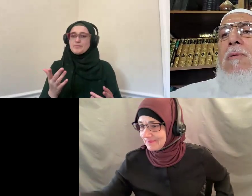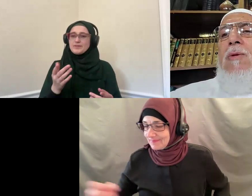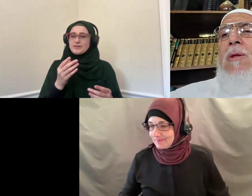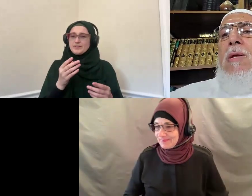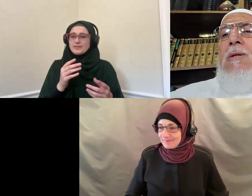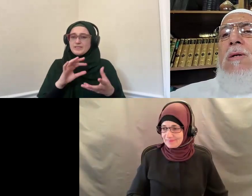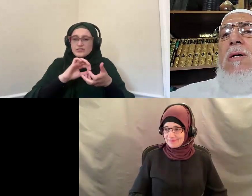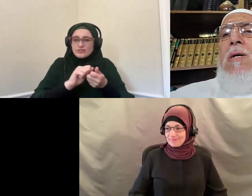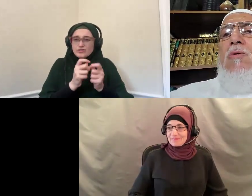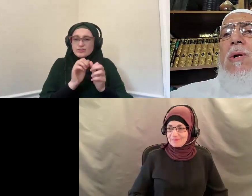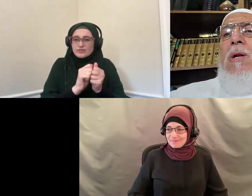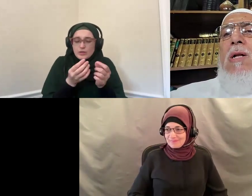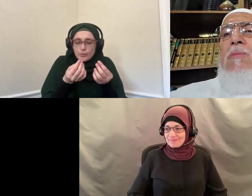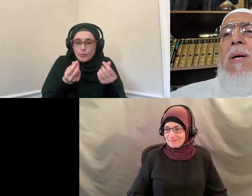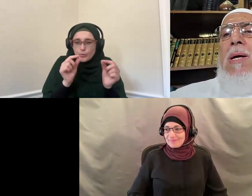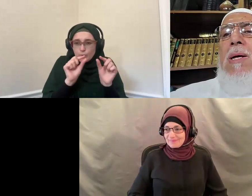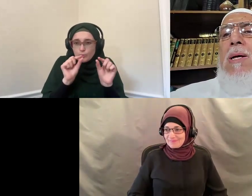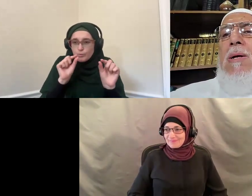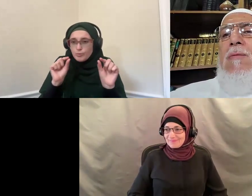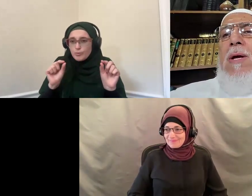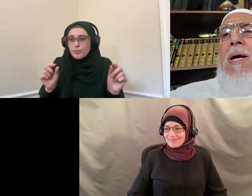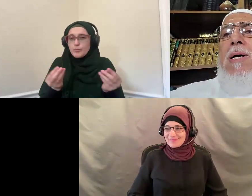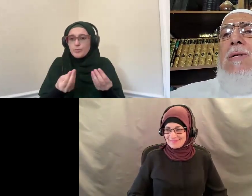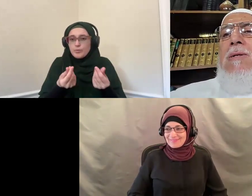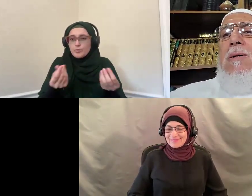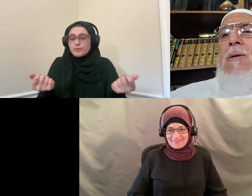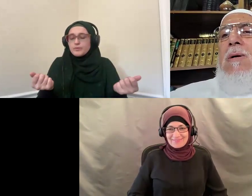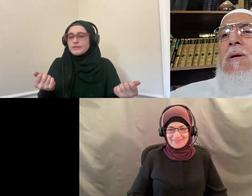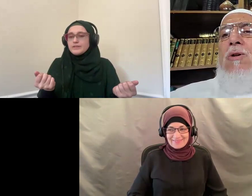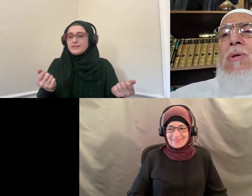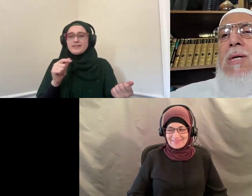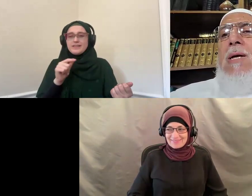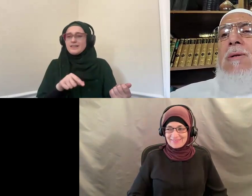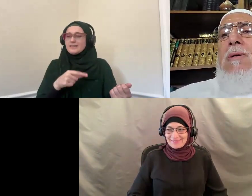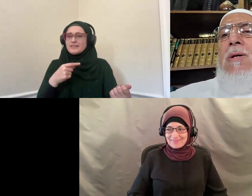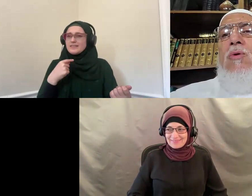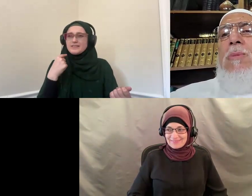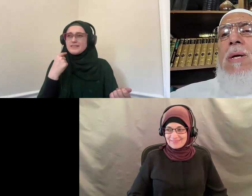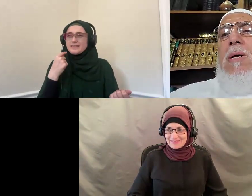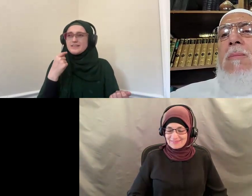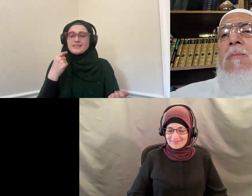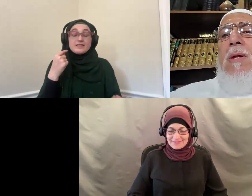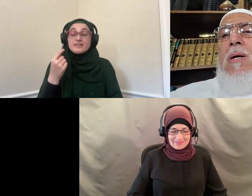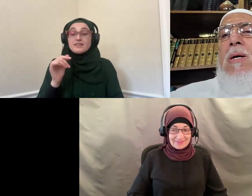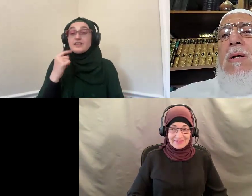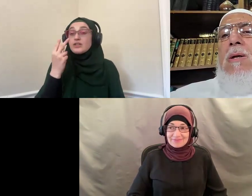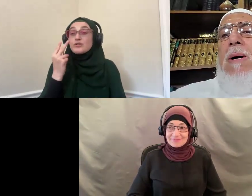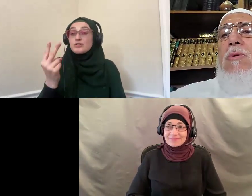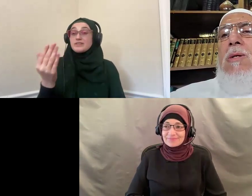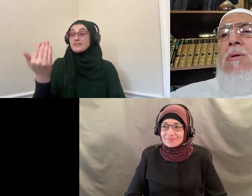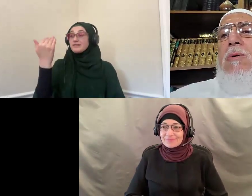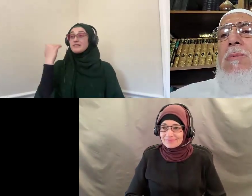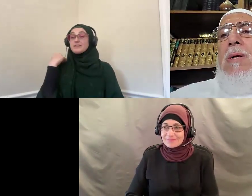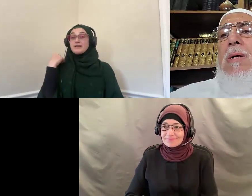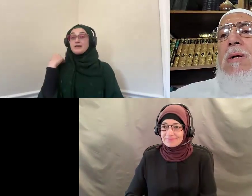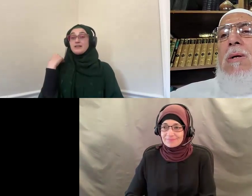meaning that it will not be as you see it. It will be the